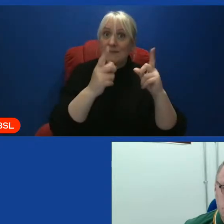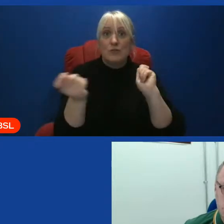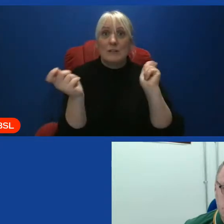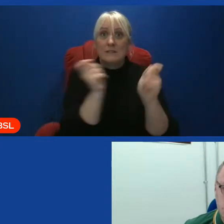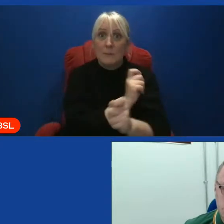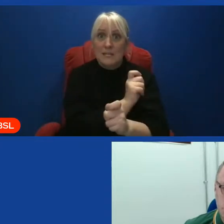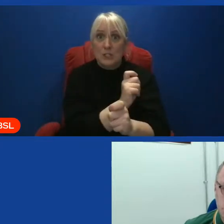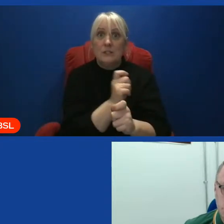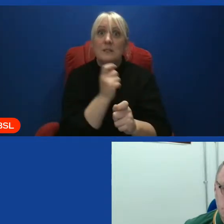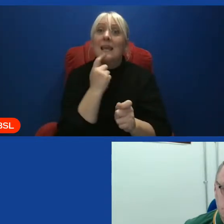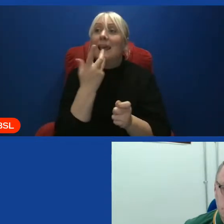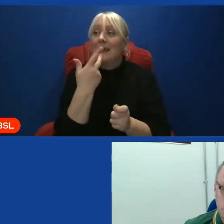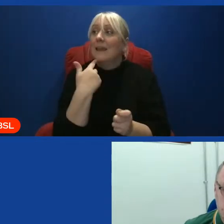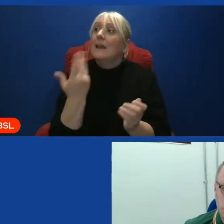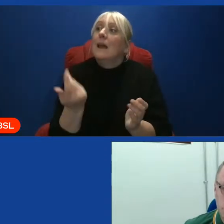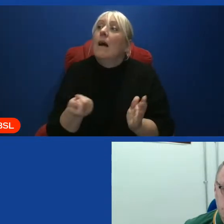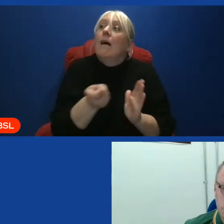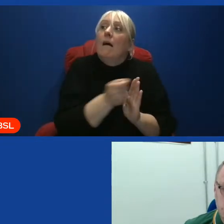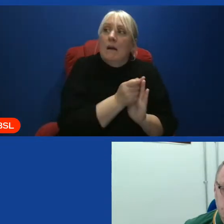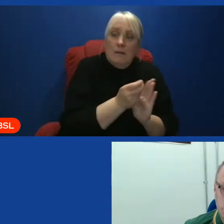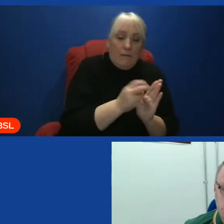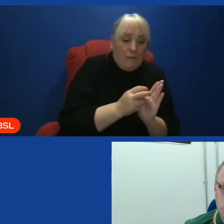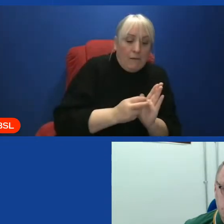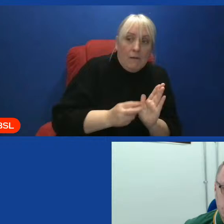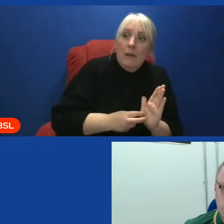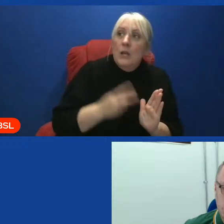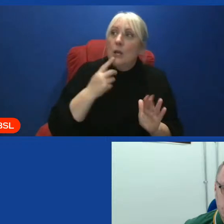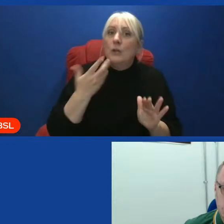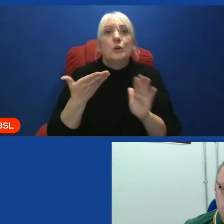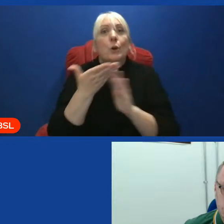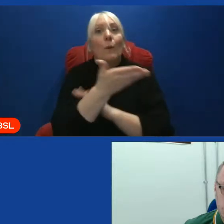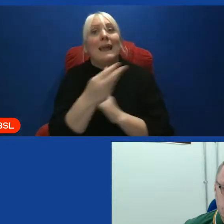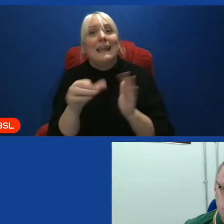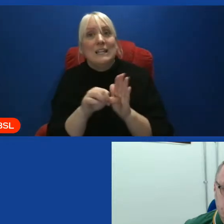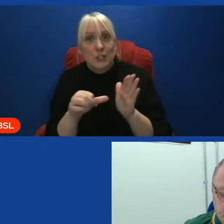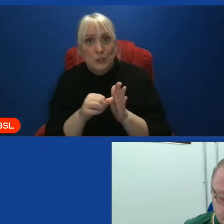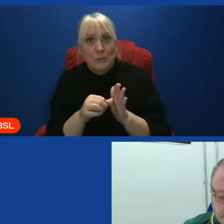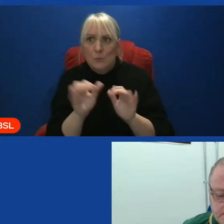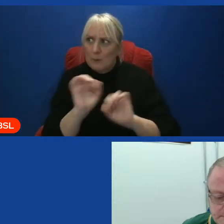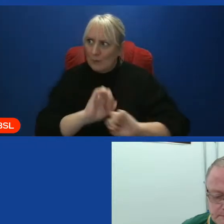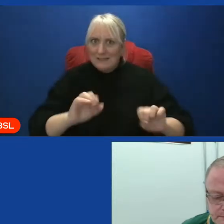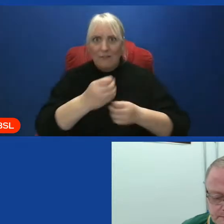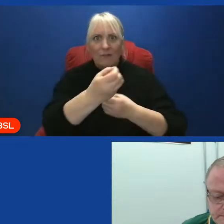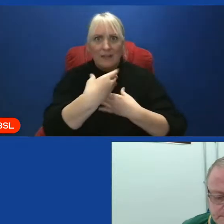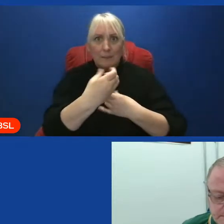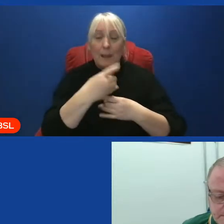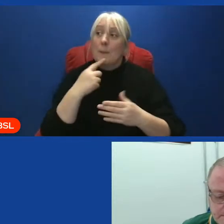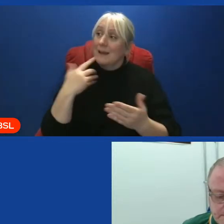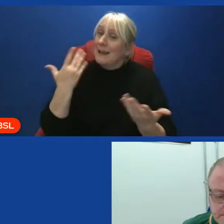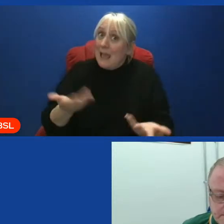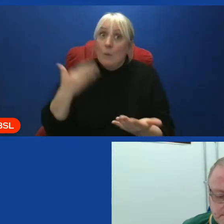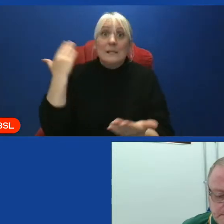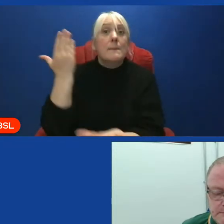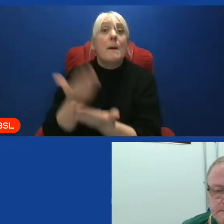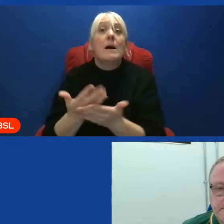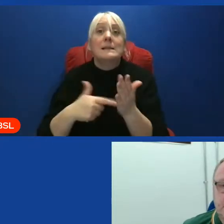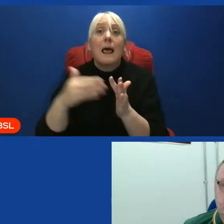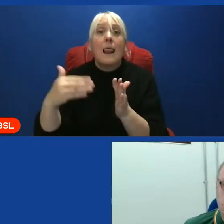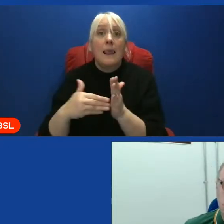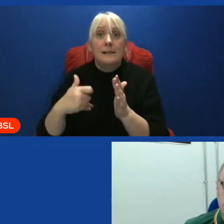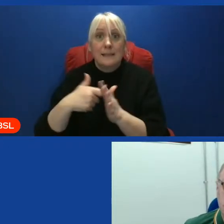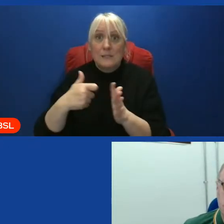of our issues away. We are still waiting for some feedback from that, but we are now demanding that Liz Kendall gets around the table, sits with